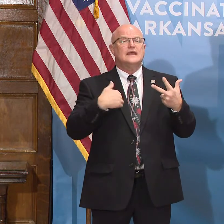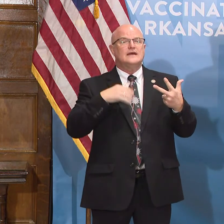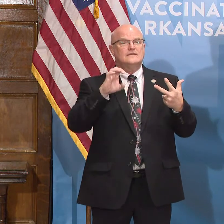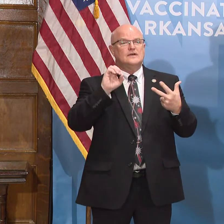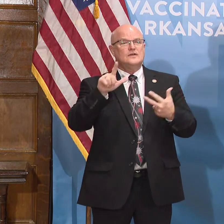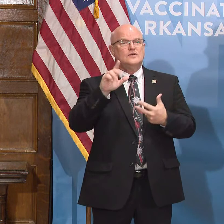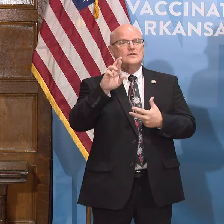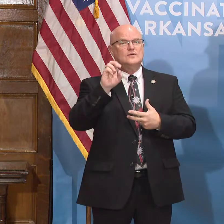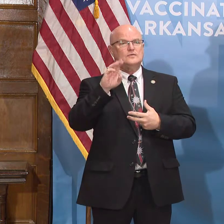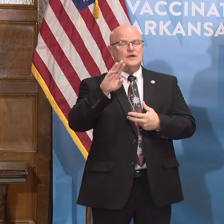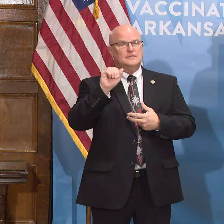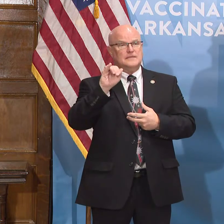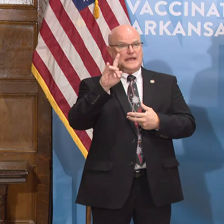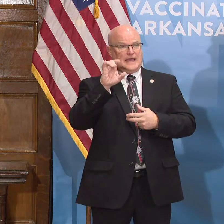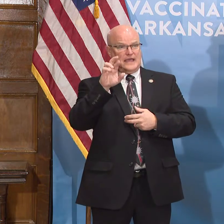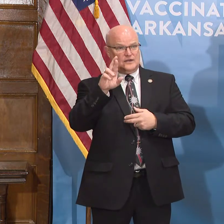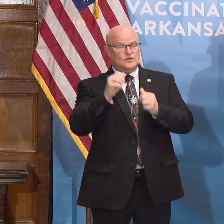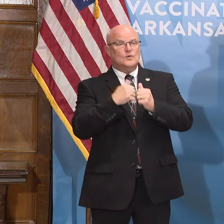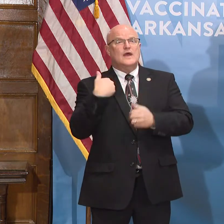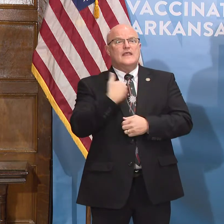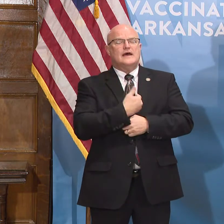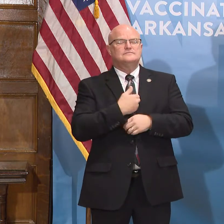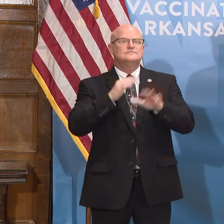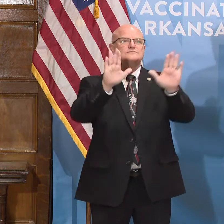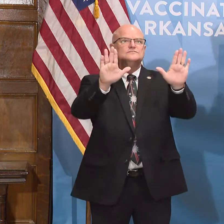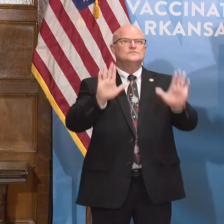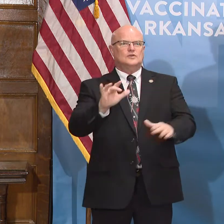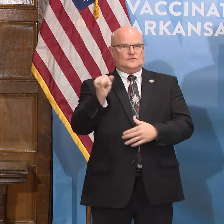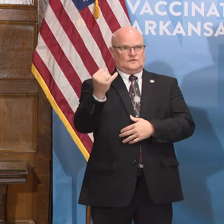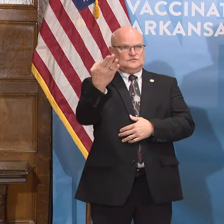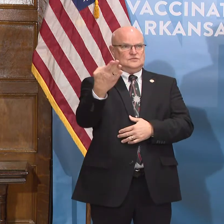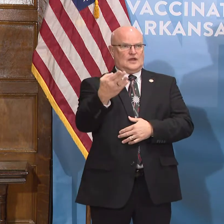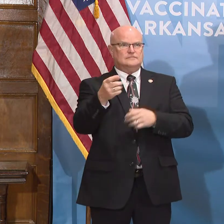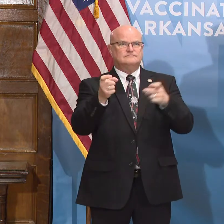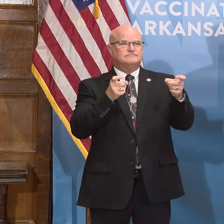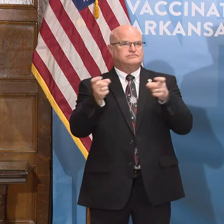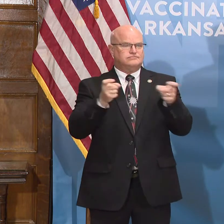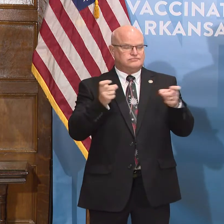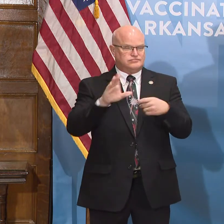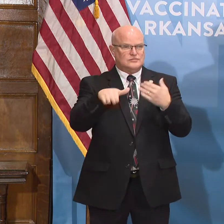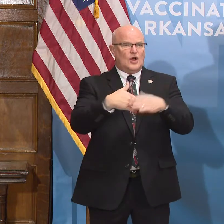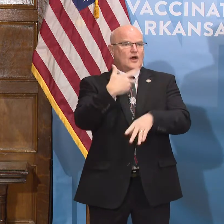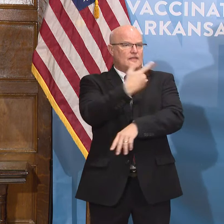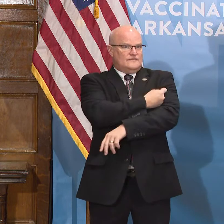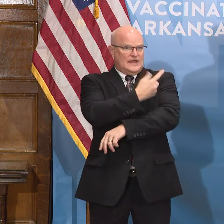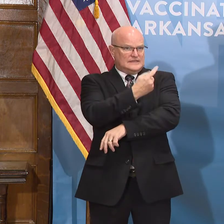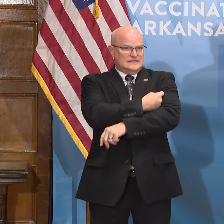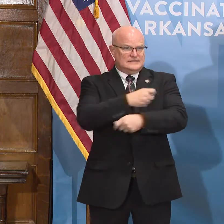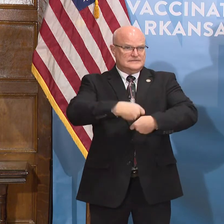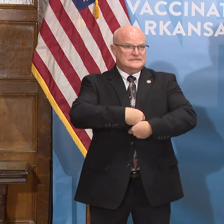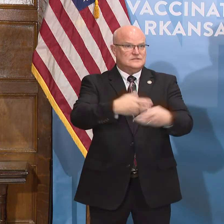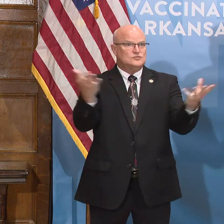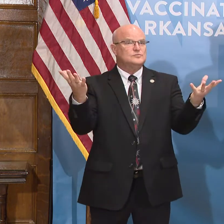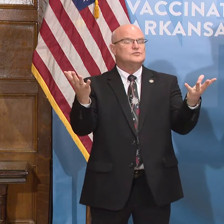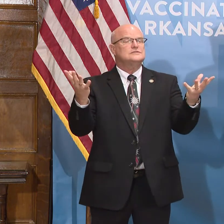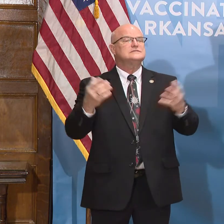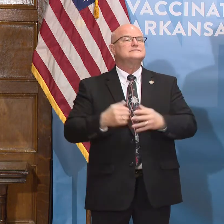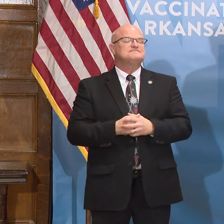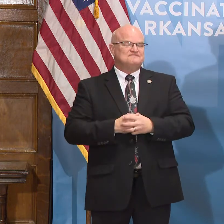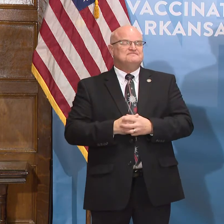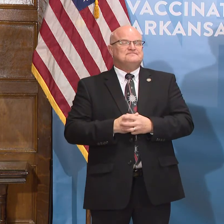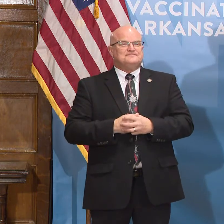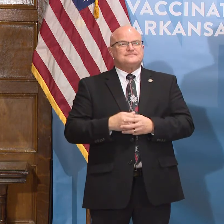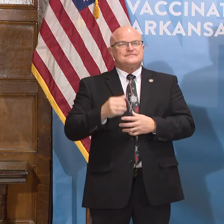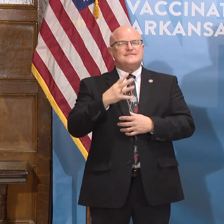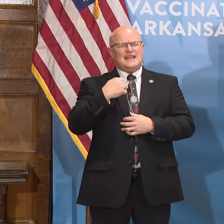Colonel Rob Ader here, who's done a magnificent job handling our vaccination distributions.